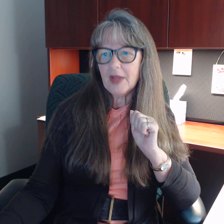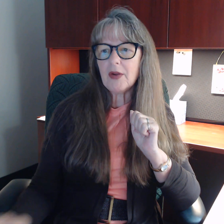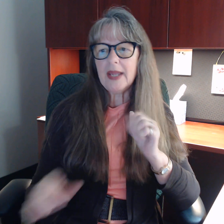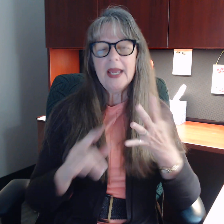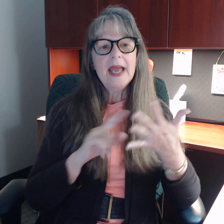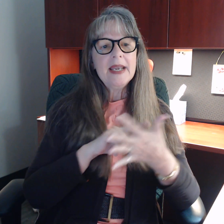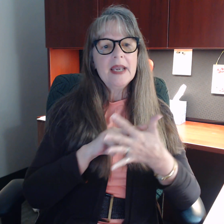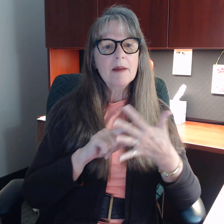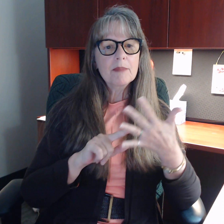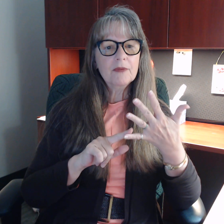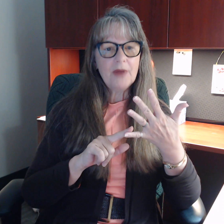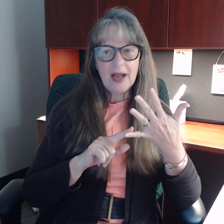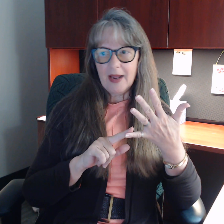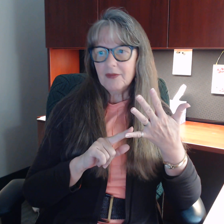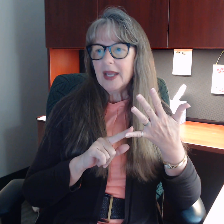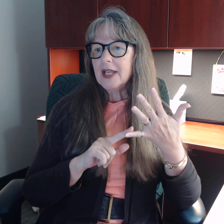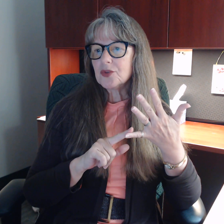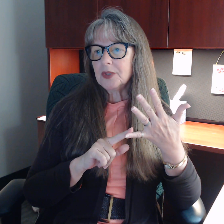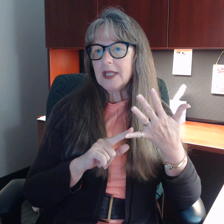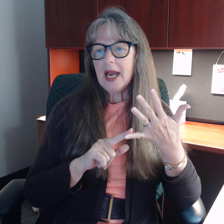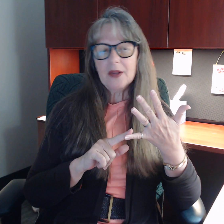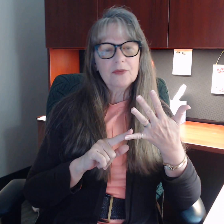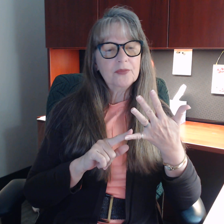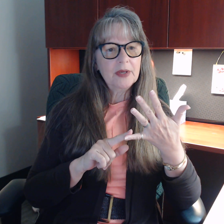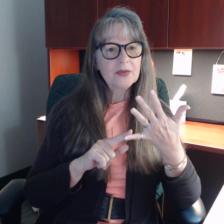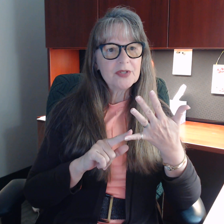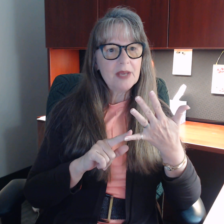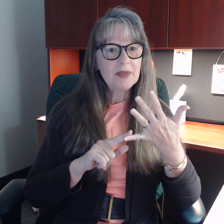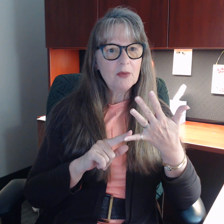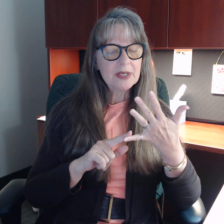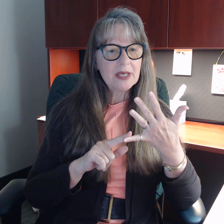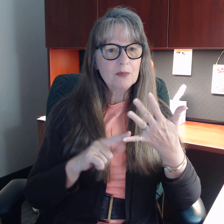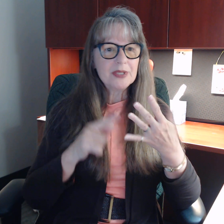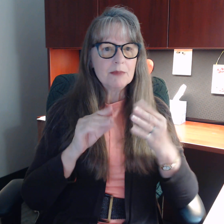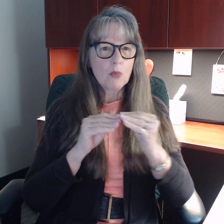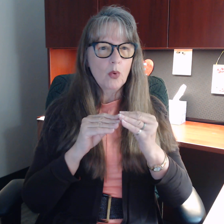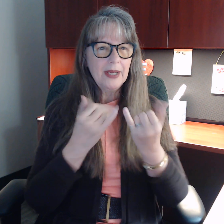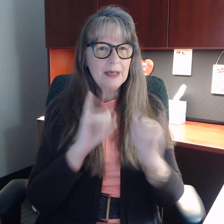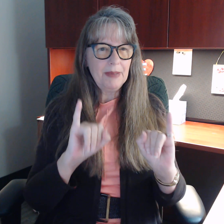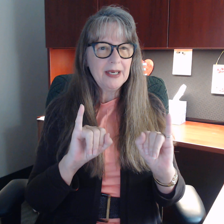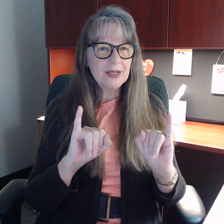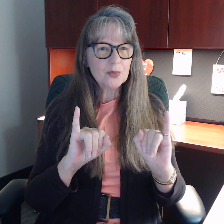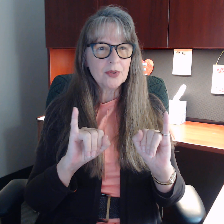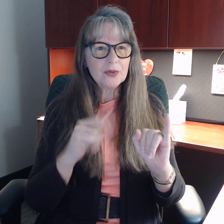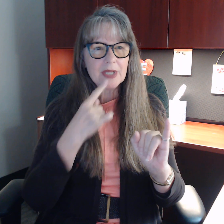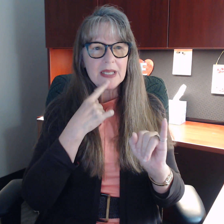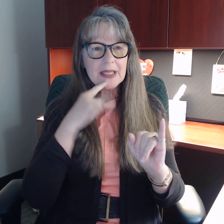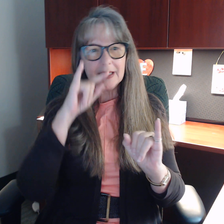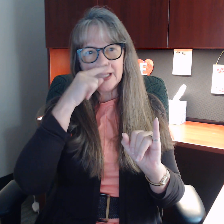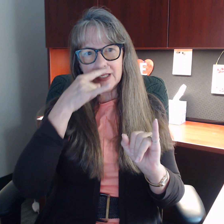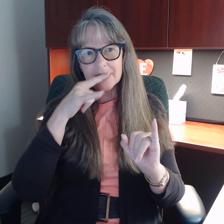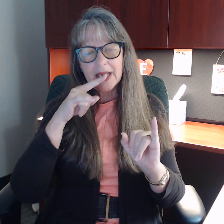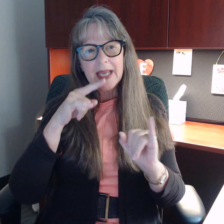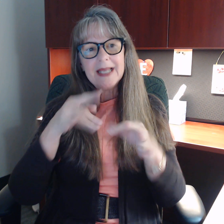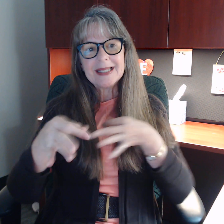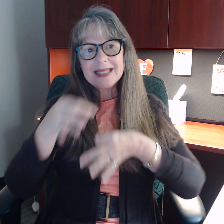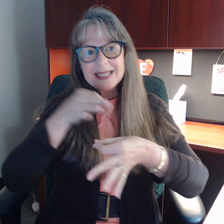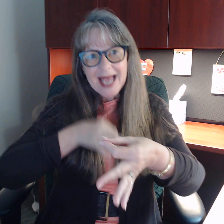Okay, number 5. It's really kind of the same thing we said. We said more independence. Well, they're saying that the kids, instead